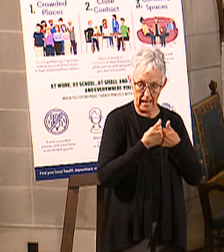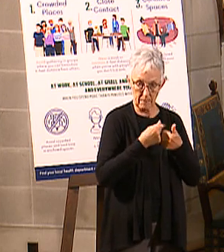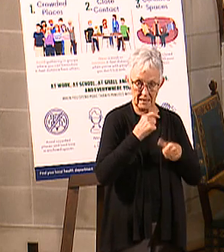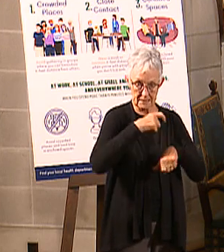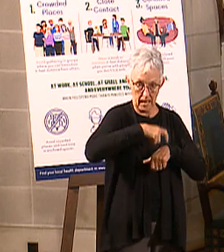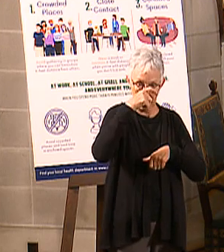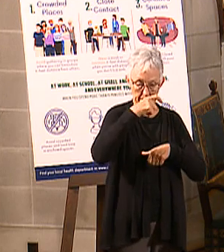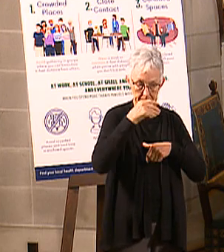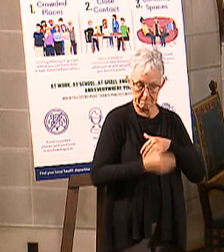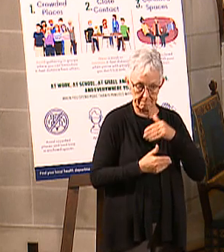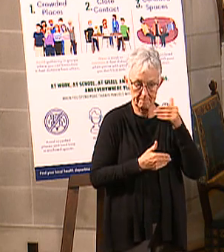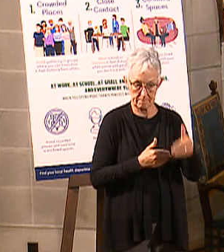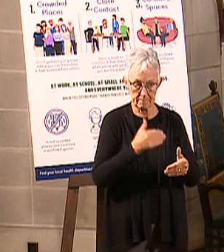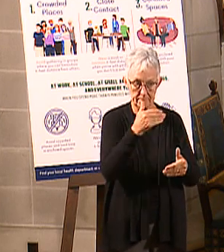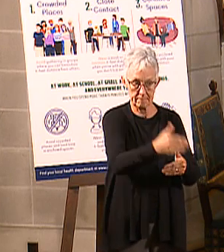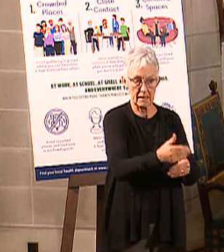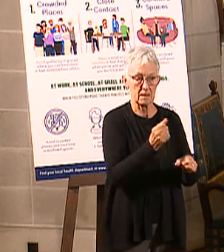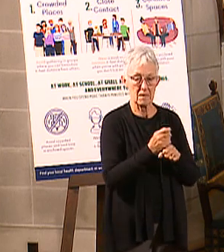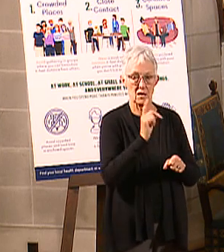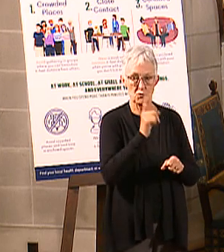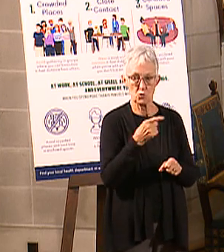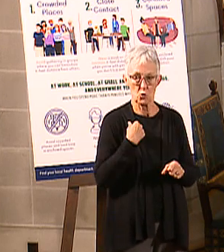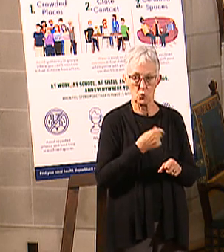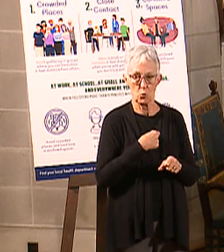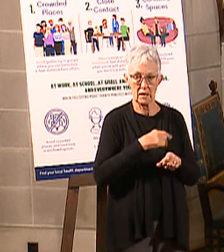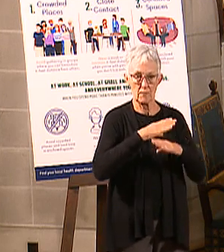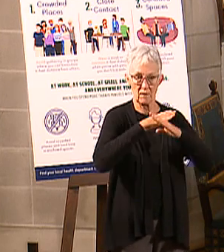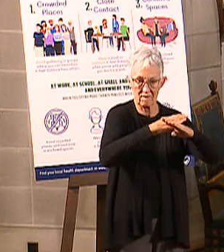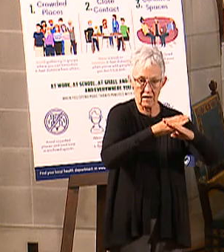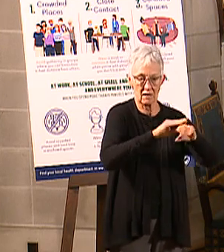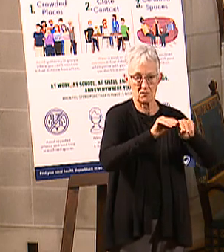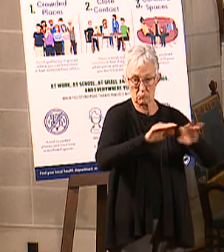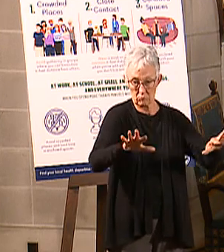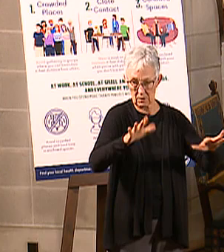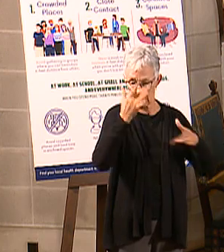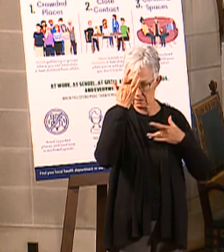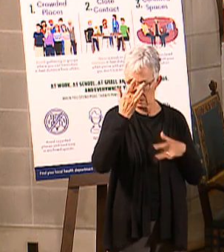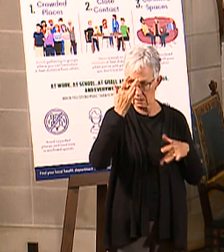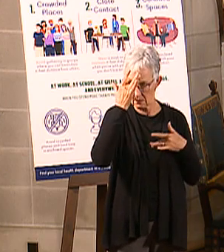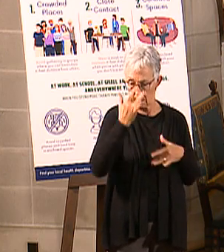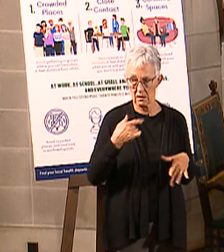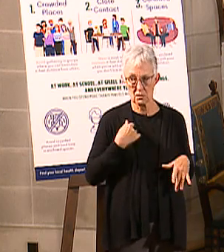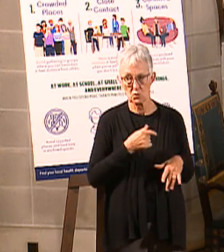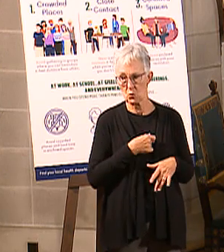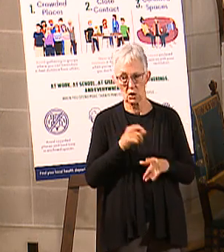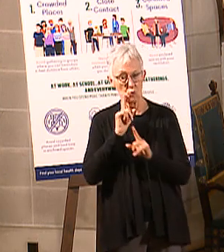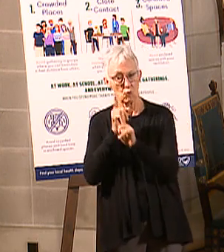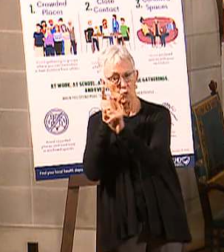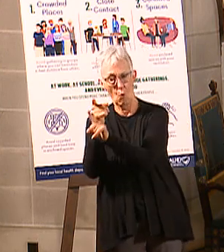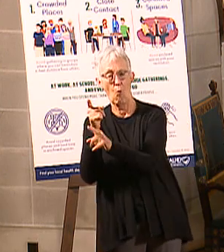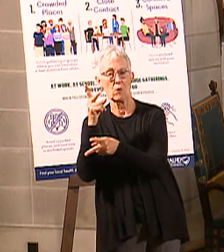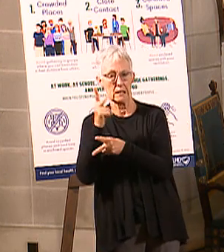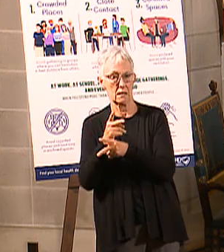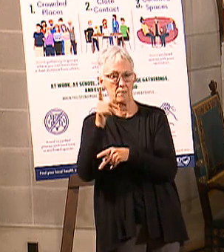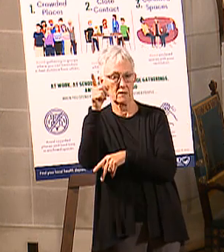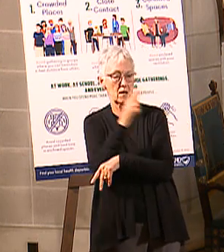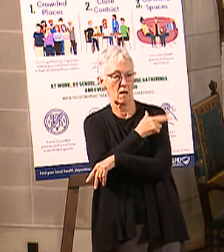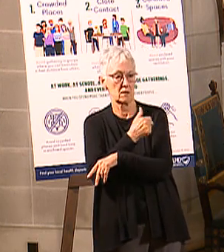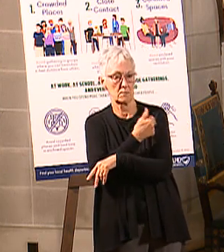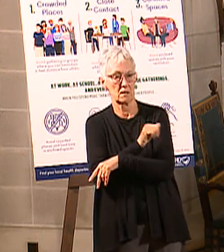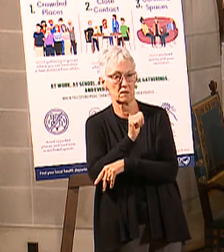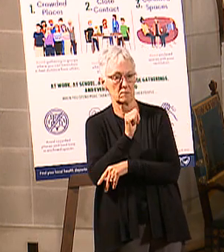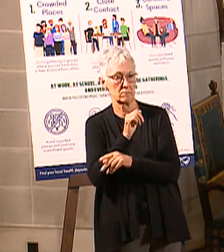take steps to slow the spread of the virus in here because at the end of the day, we want to make sure we can provide that hospital bed, that ICU bed, or that ventilator to anybody who needs it.